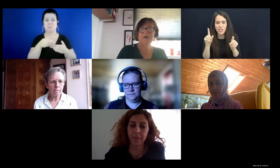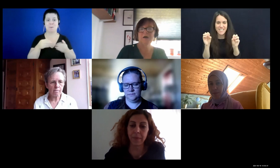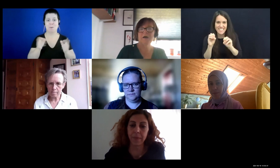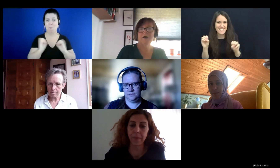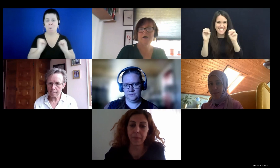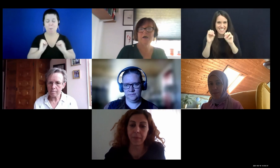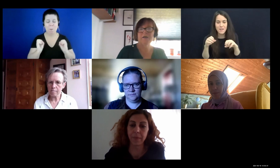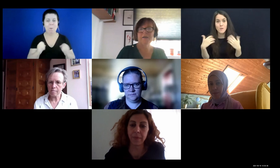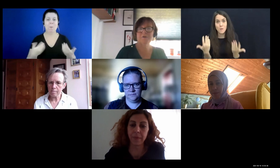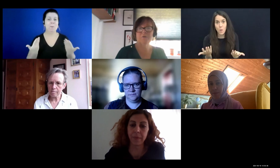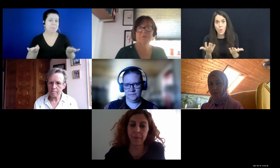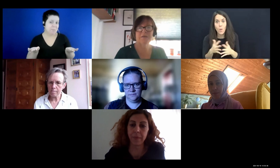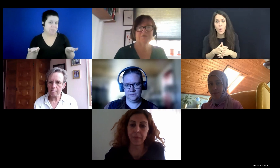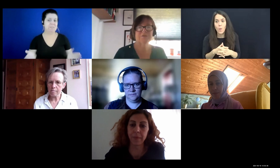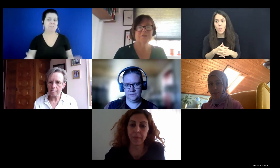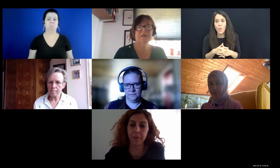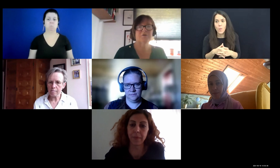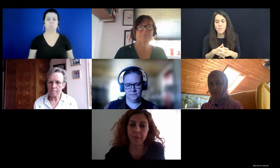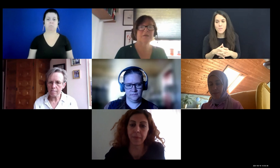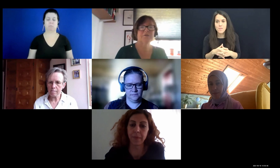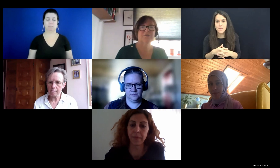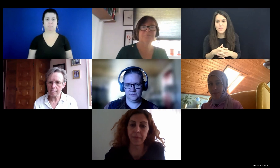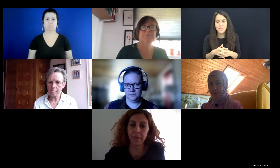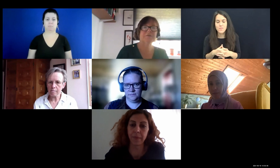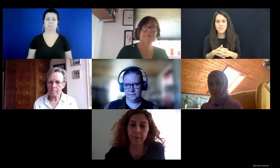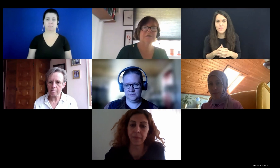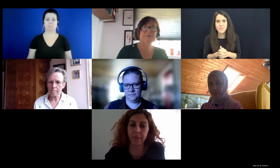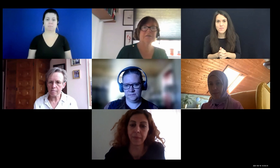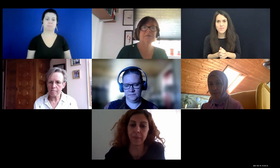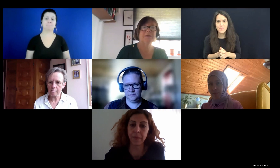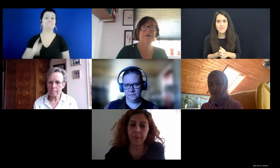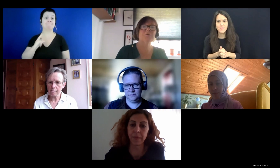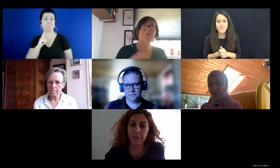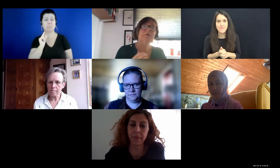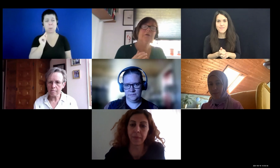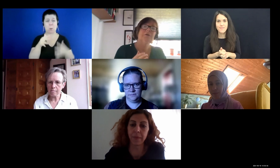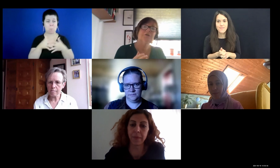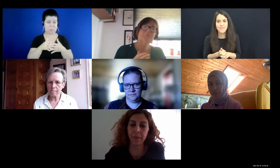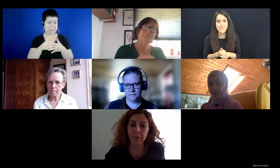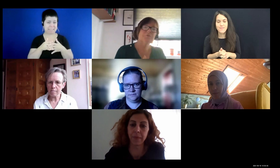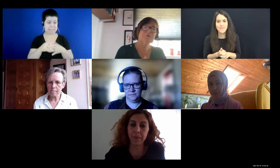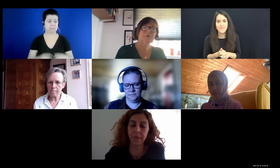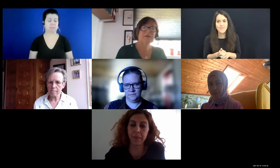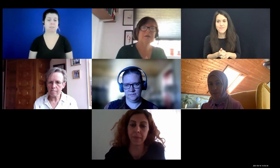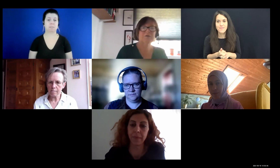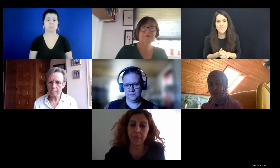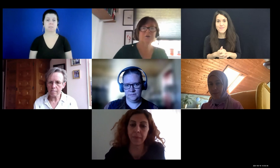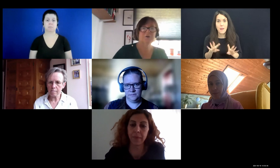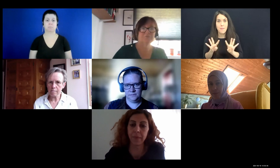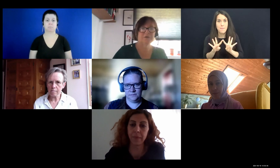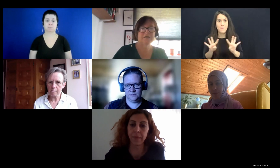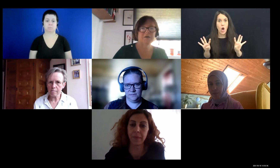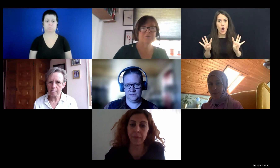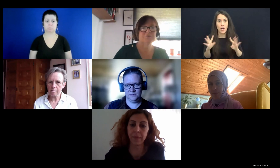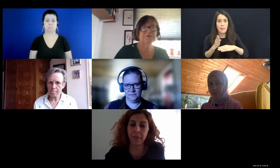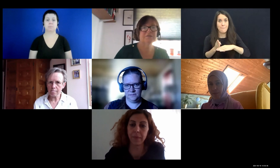so another complication, slight complication, is that in the panel just before this one, I got cut off